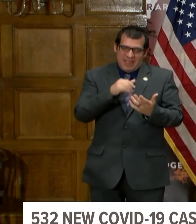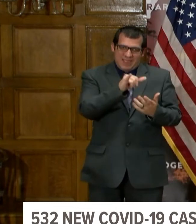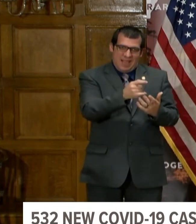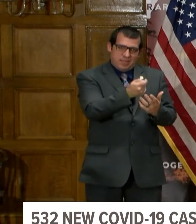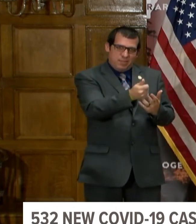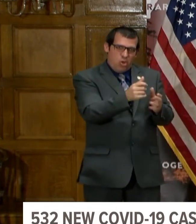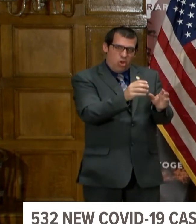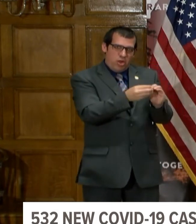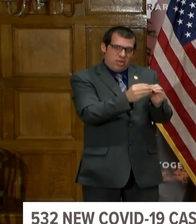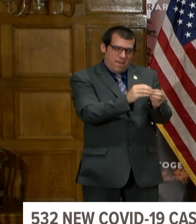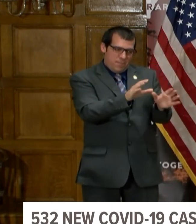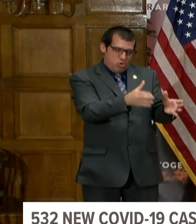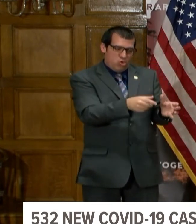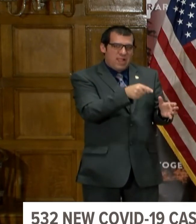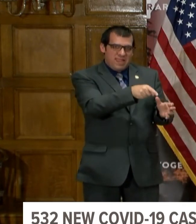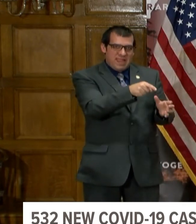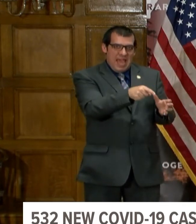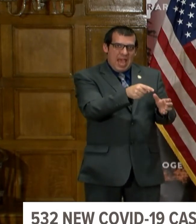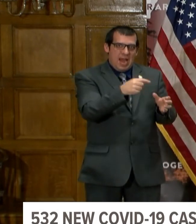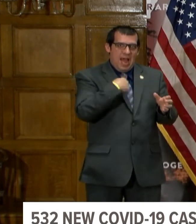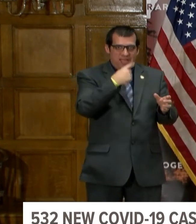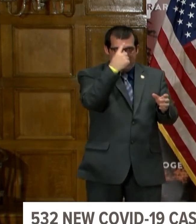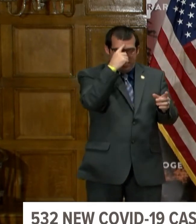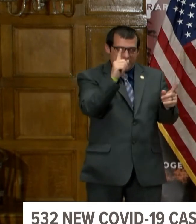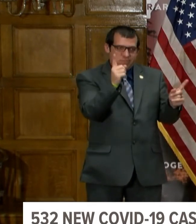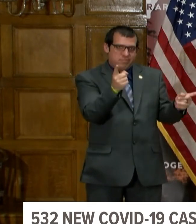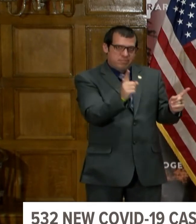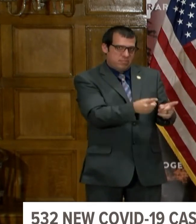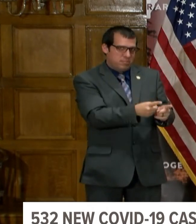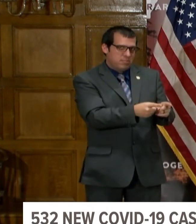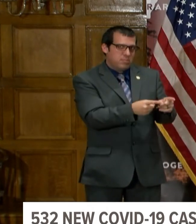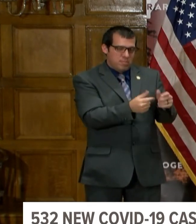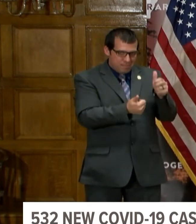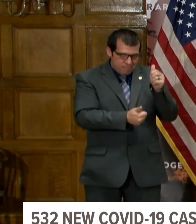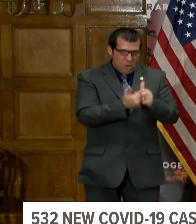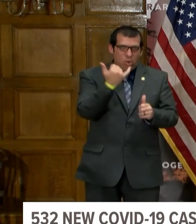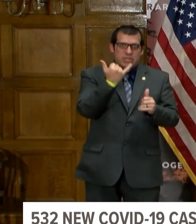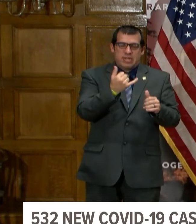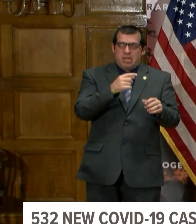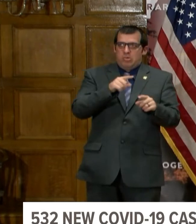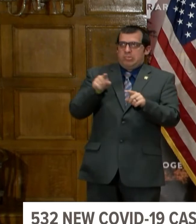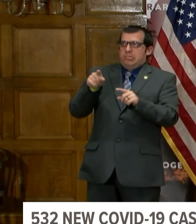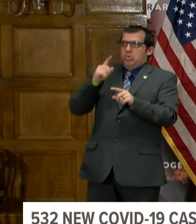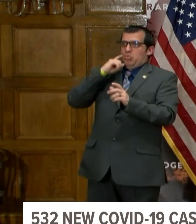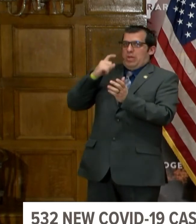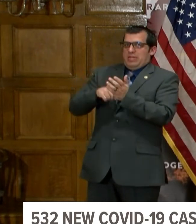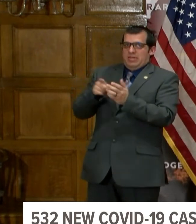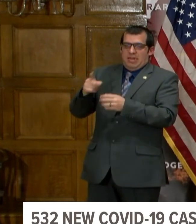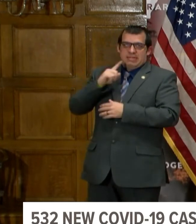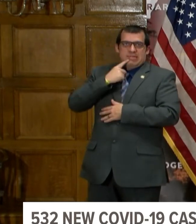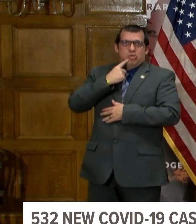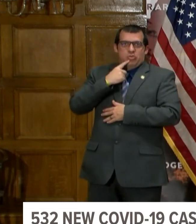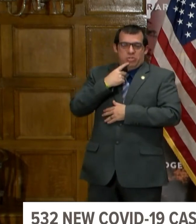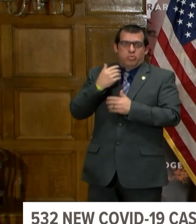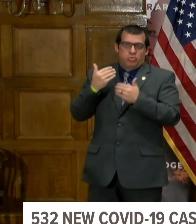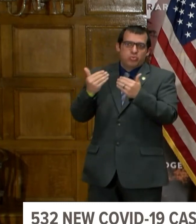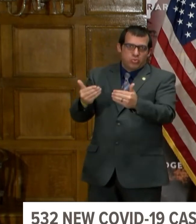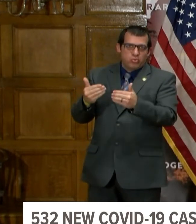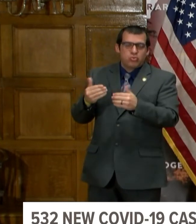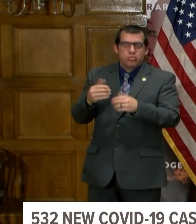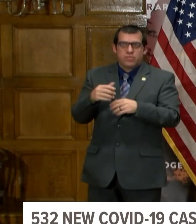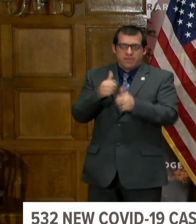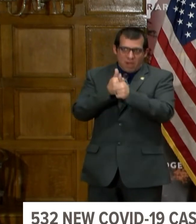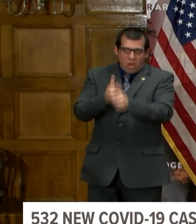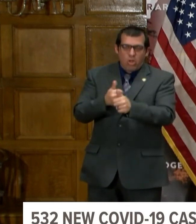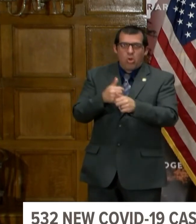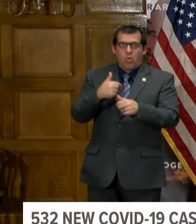that is a diminishing minority, and there's more and more people that are taking it seriously. And as I pointed